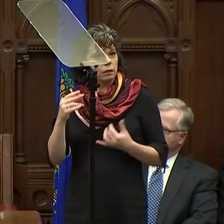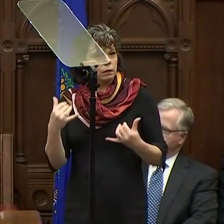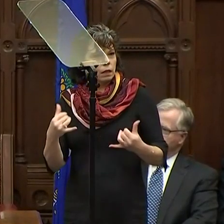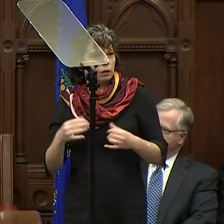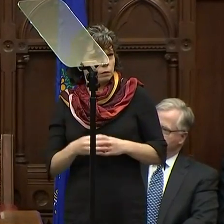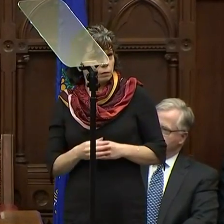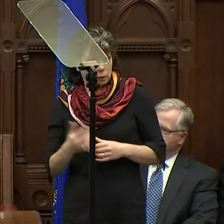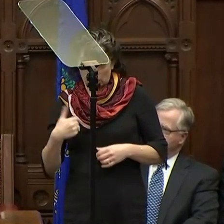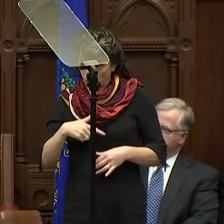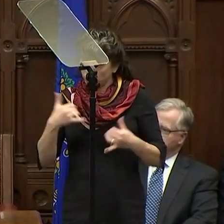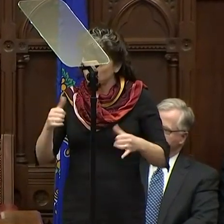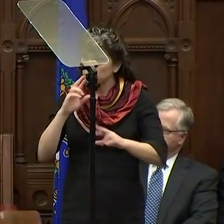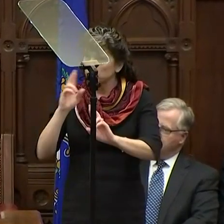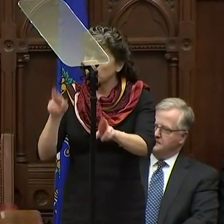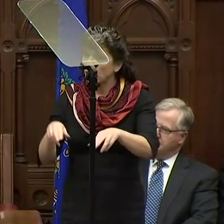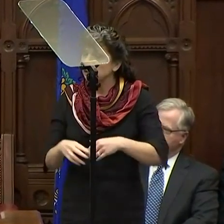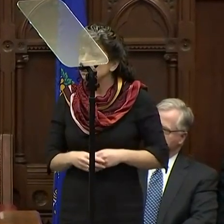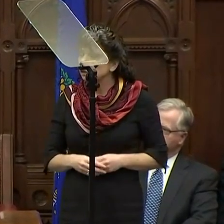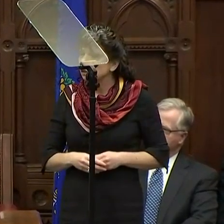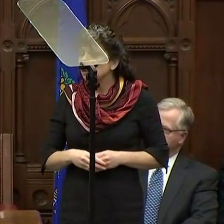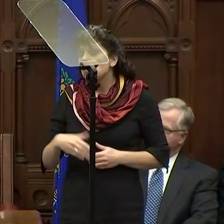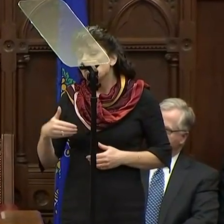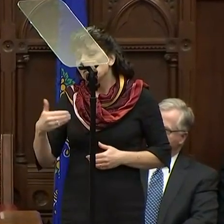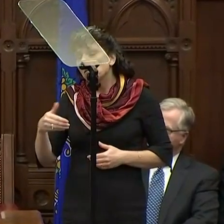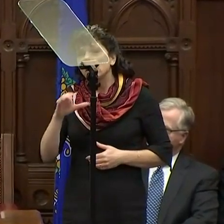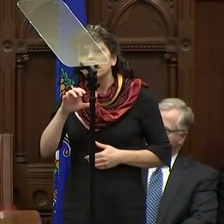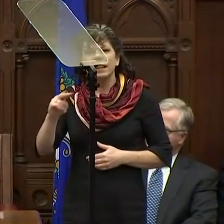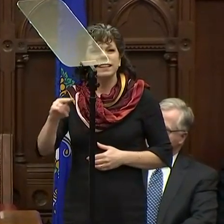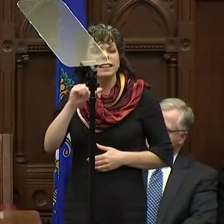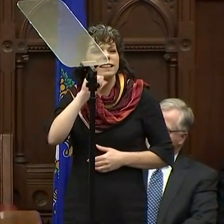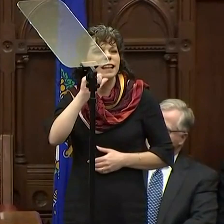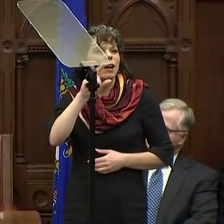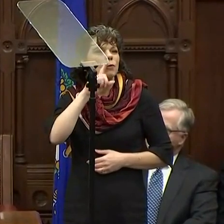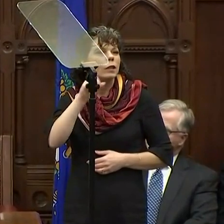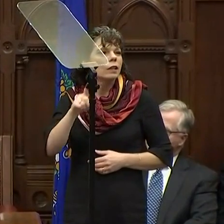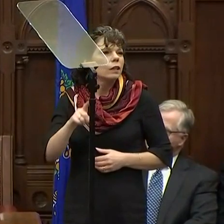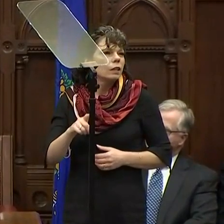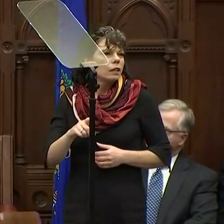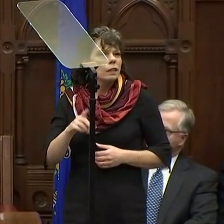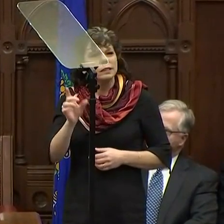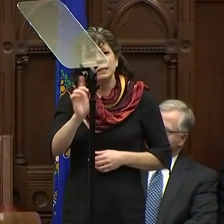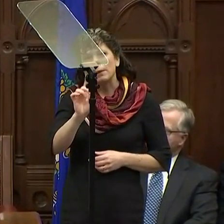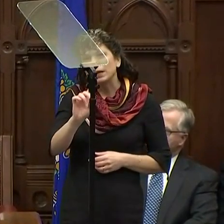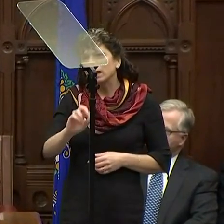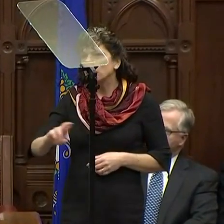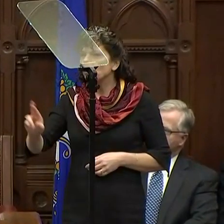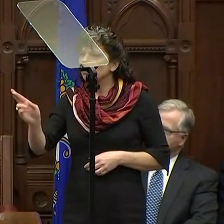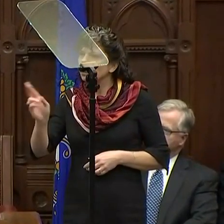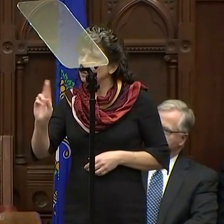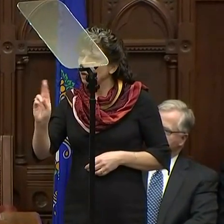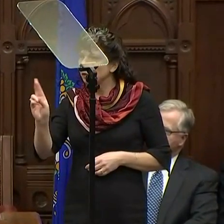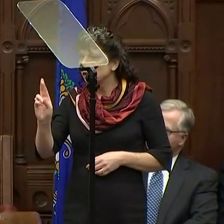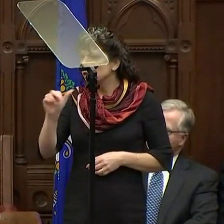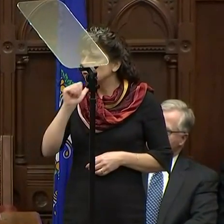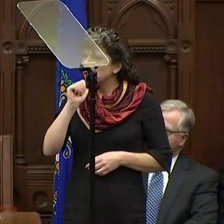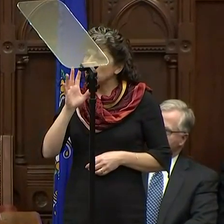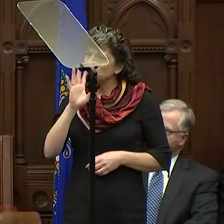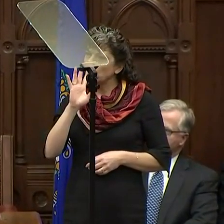are responding. For a while in Connecticut, it wasn't just Democrats and Republicans who weren't